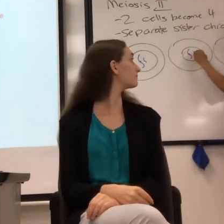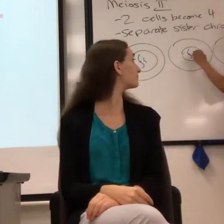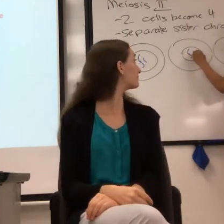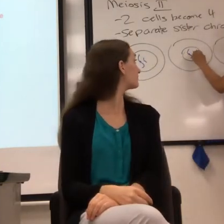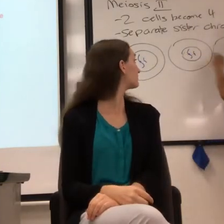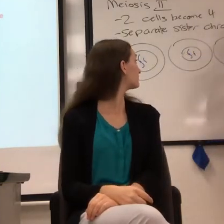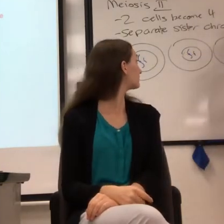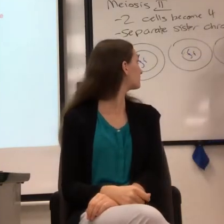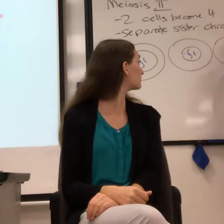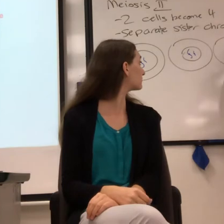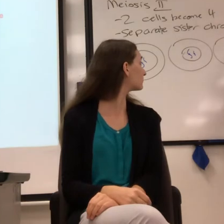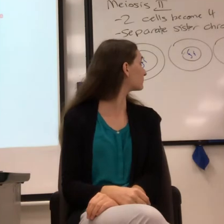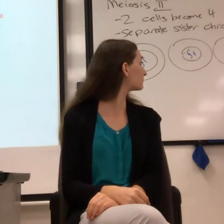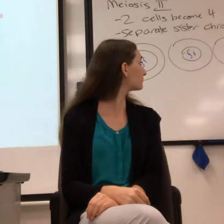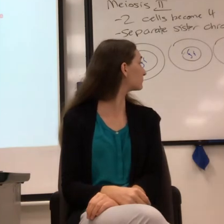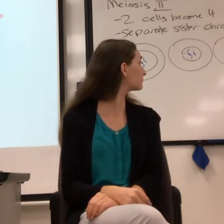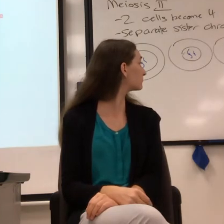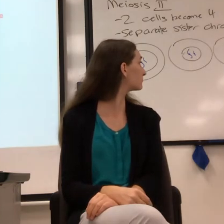that,